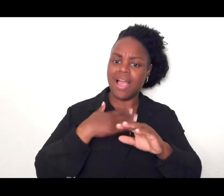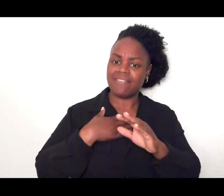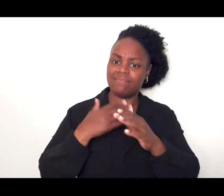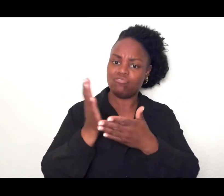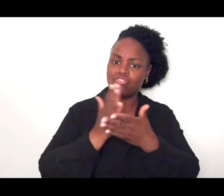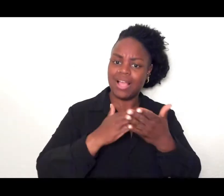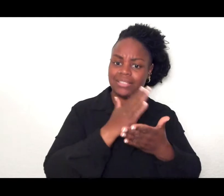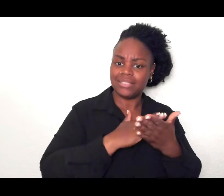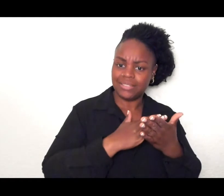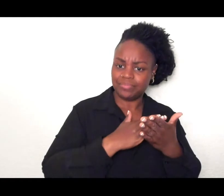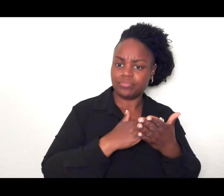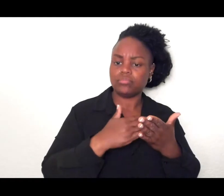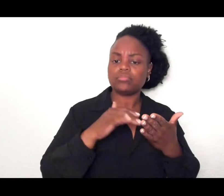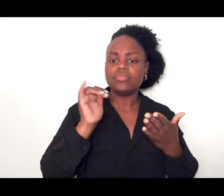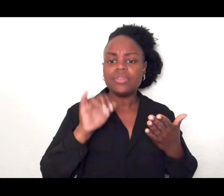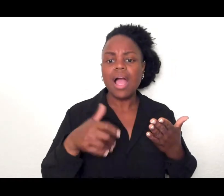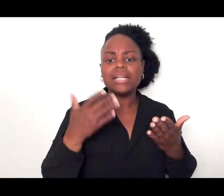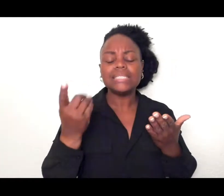Energetically, how do you feel, Antoine?